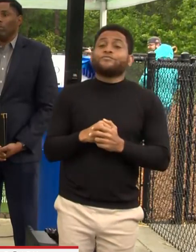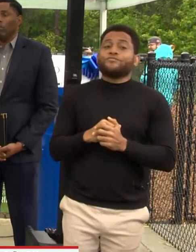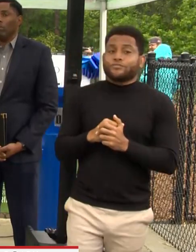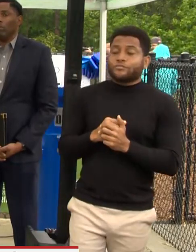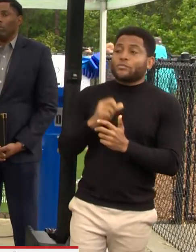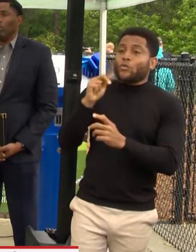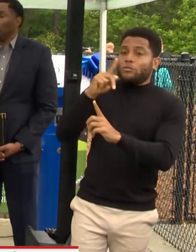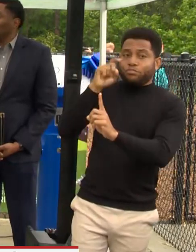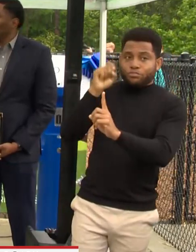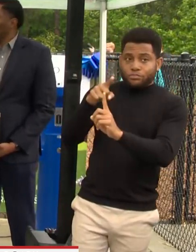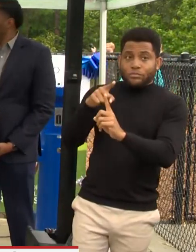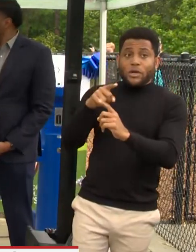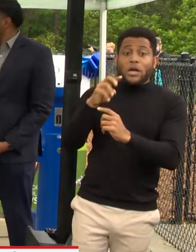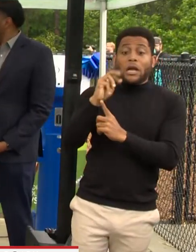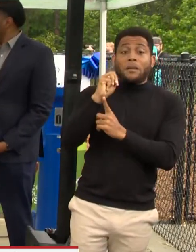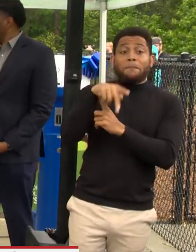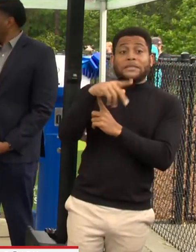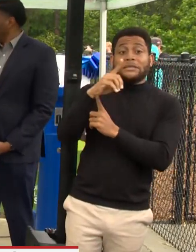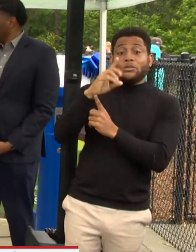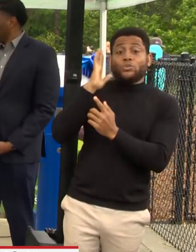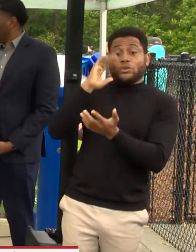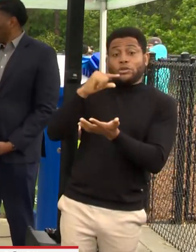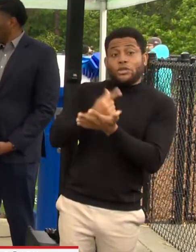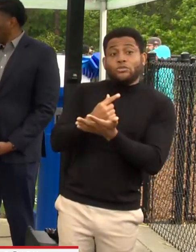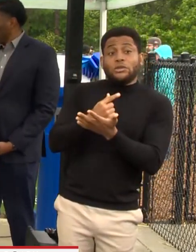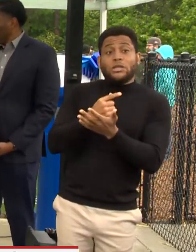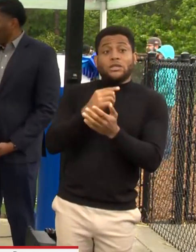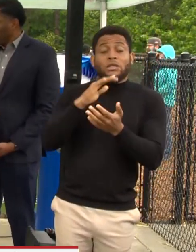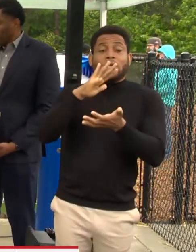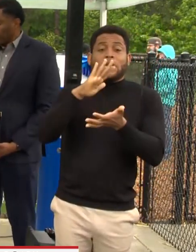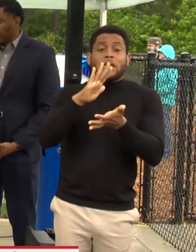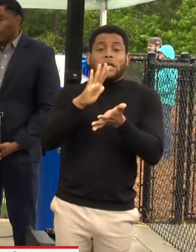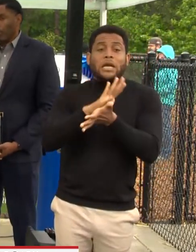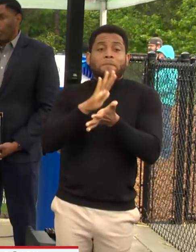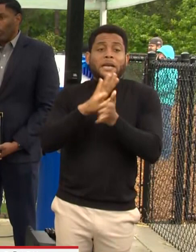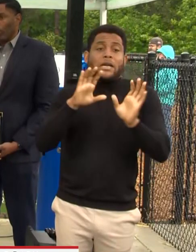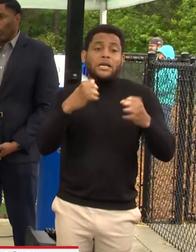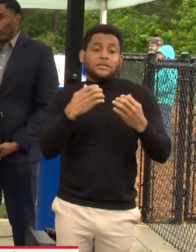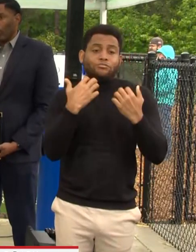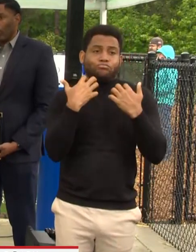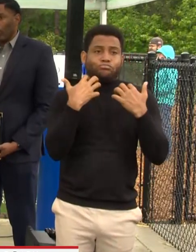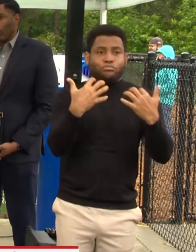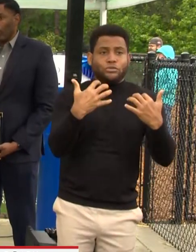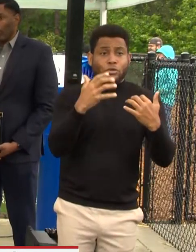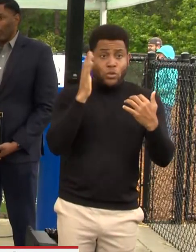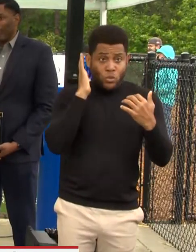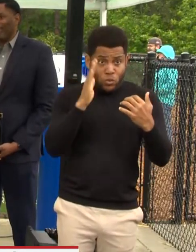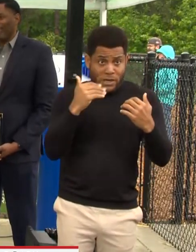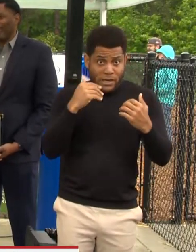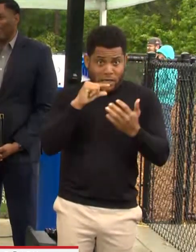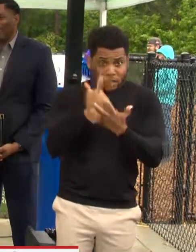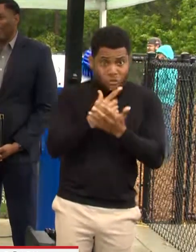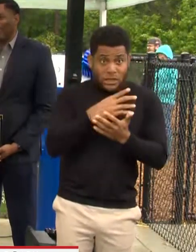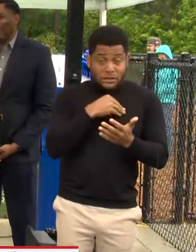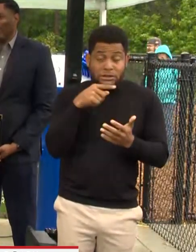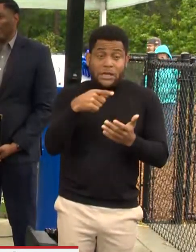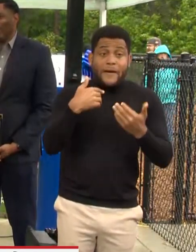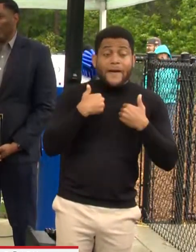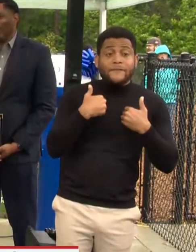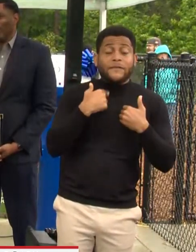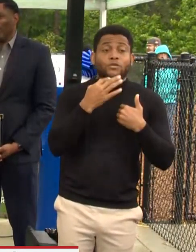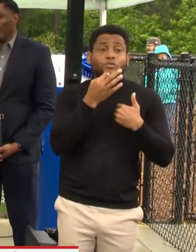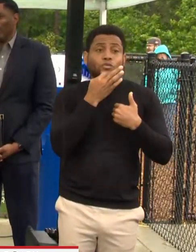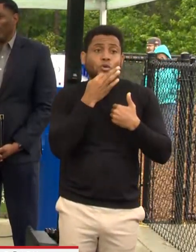class, and amongst those new recruits who will be the oldest rookie ever to serve in the DC Police Department. He'll